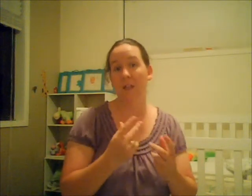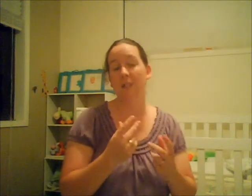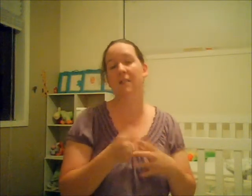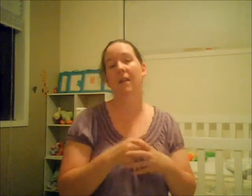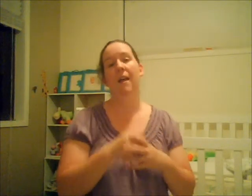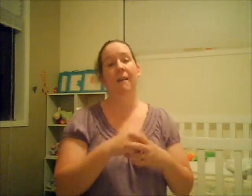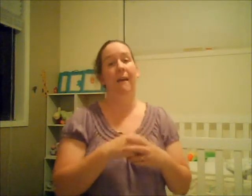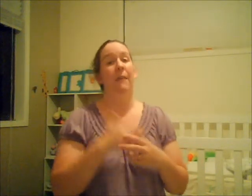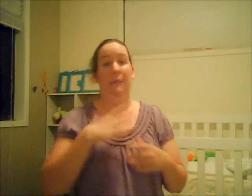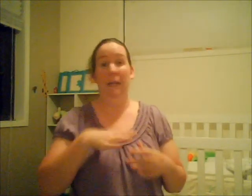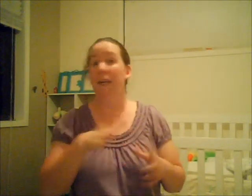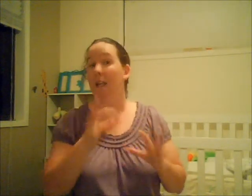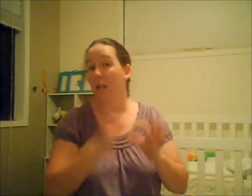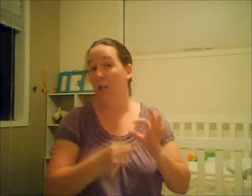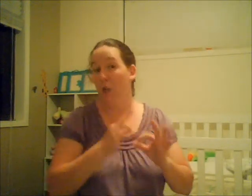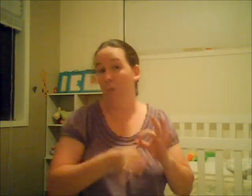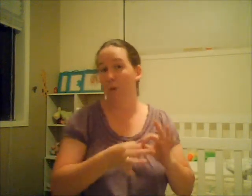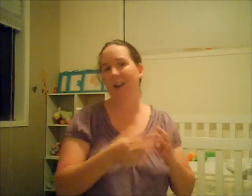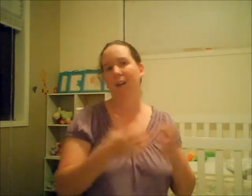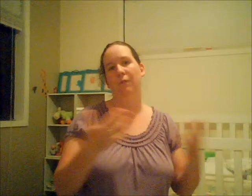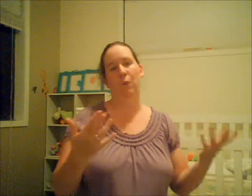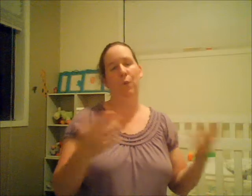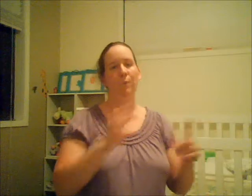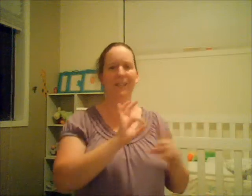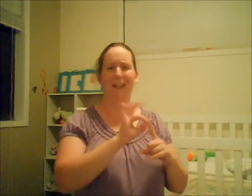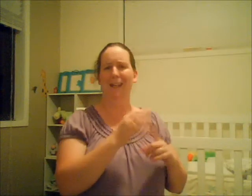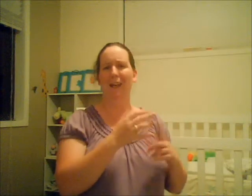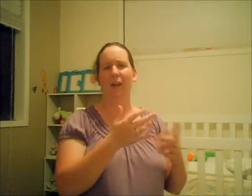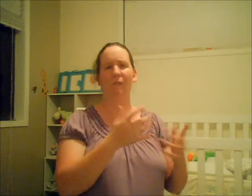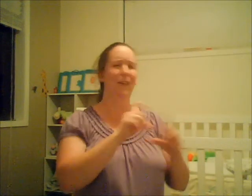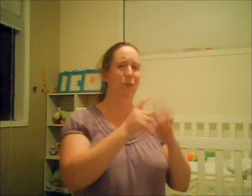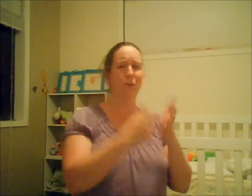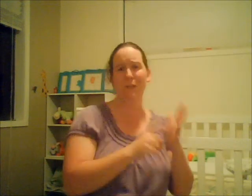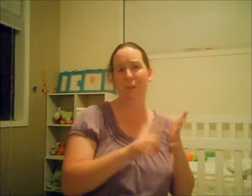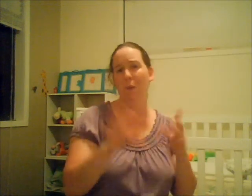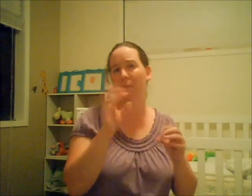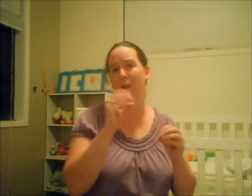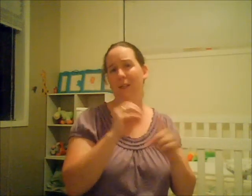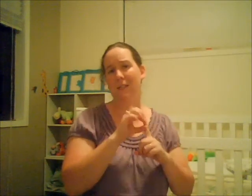others, needing an interpreter for particular doctor's appointments,